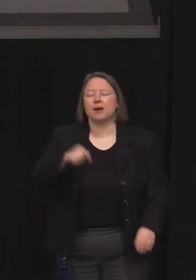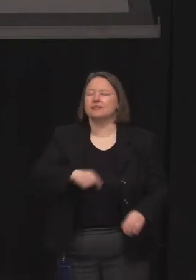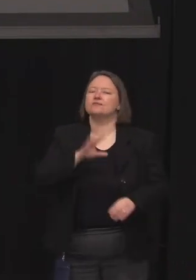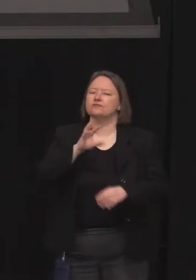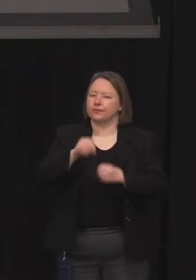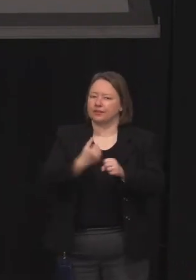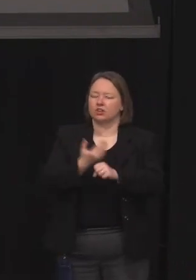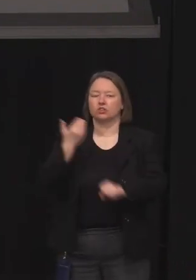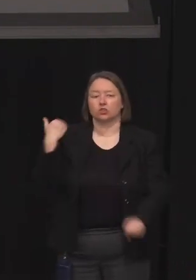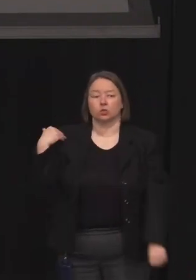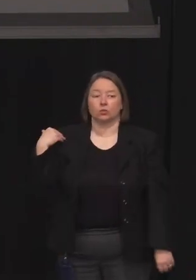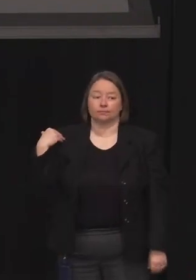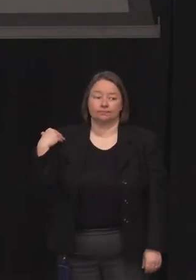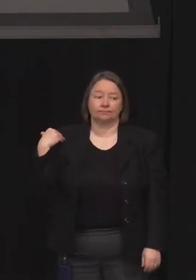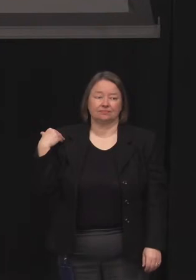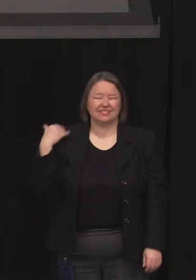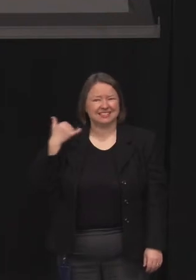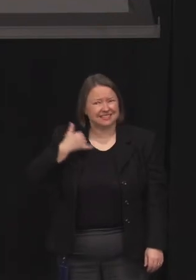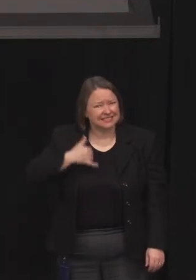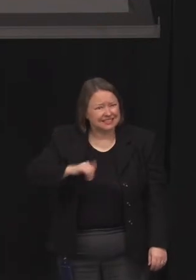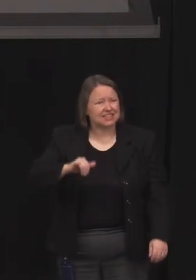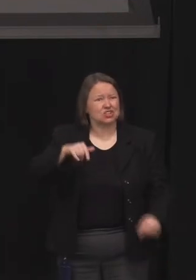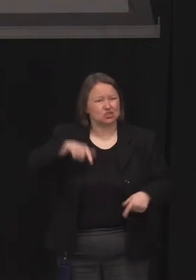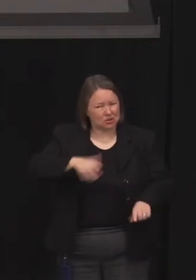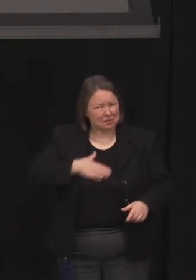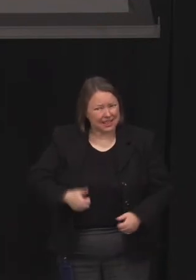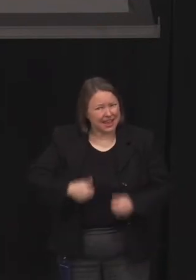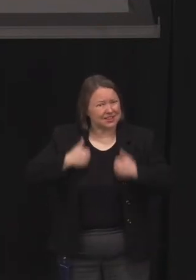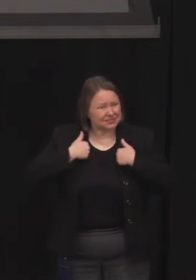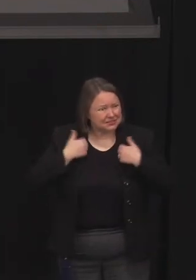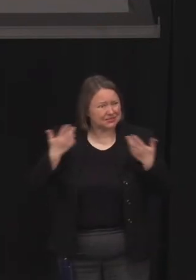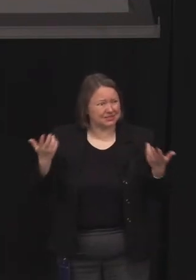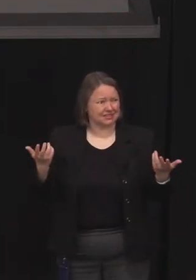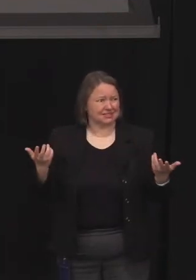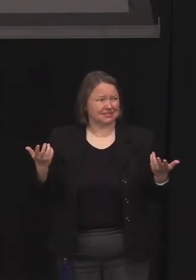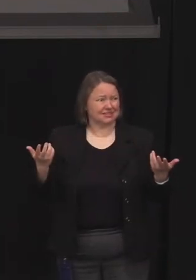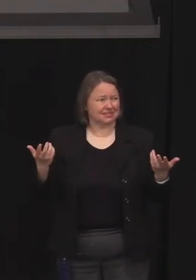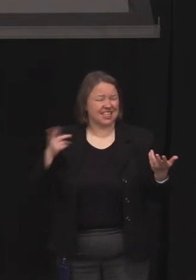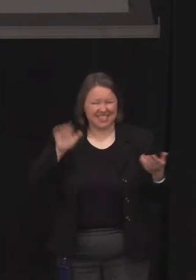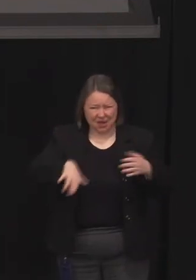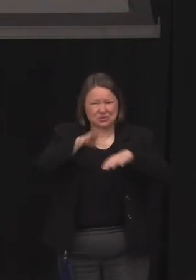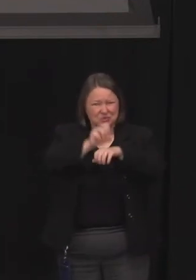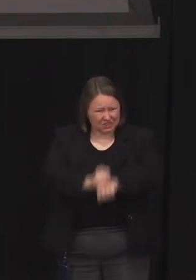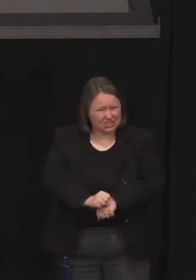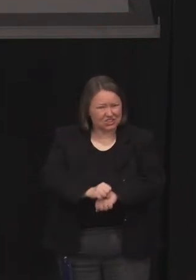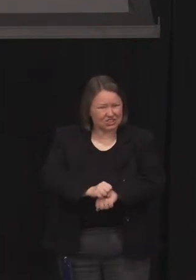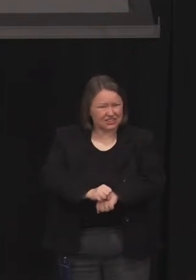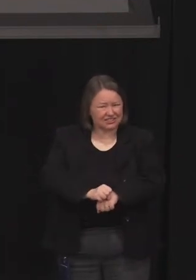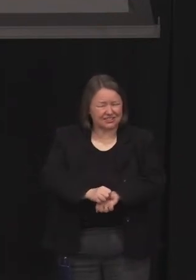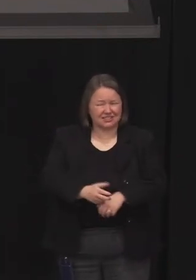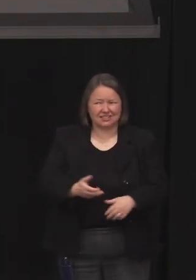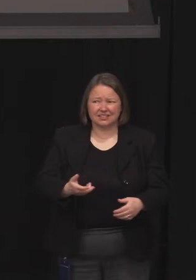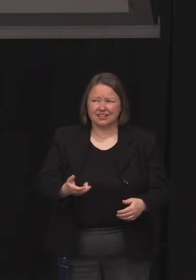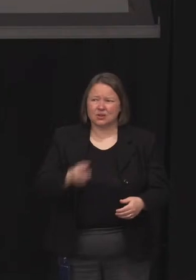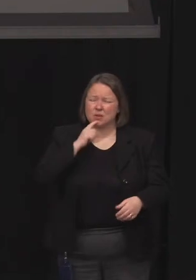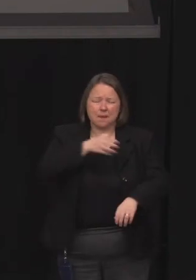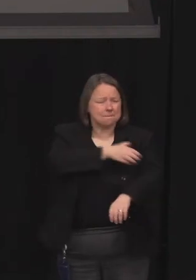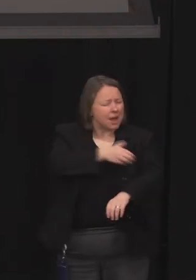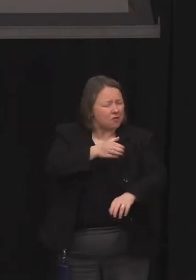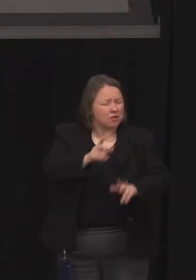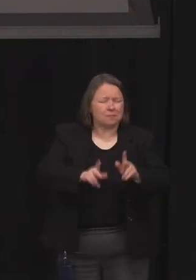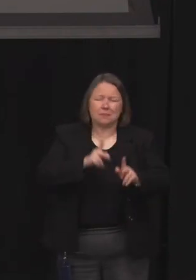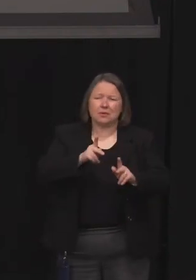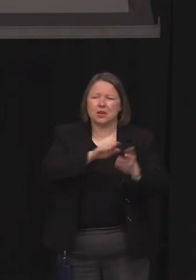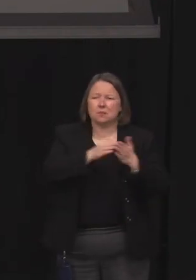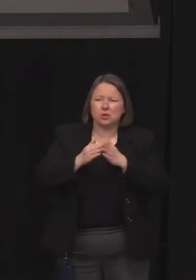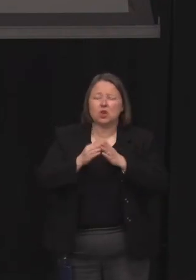50 years ago, but still during my lifetime. And it was tradition. Powerful people in the community not